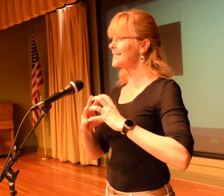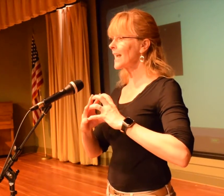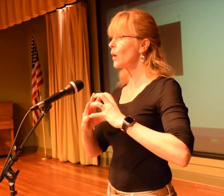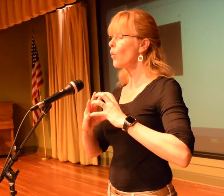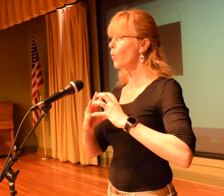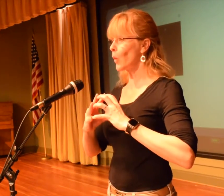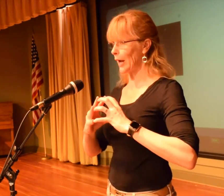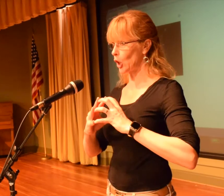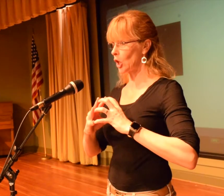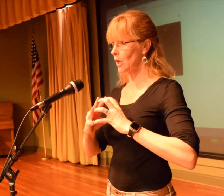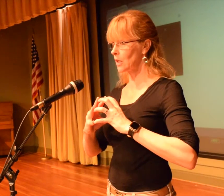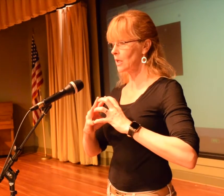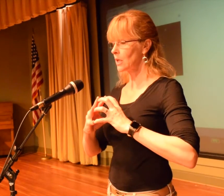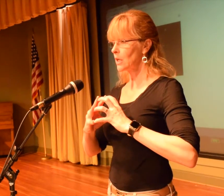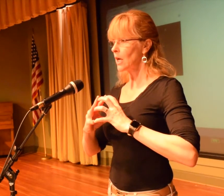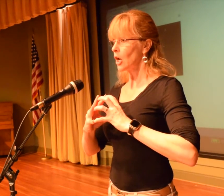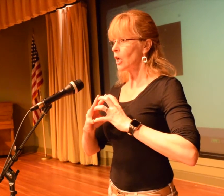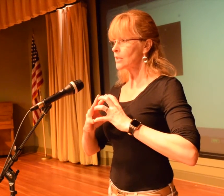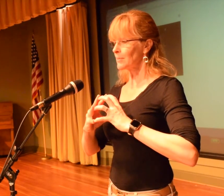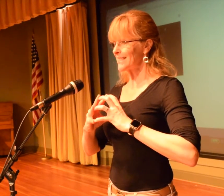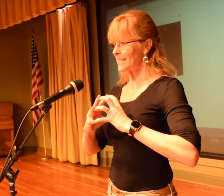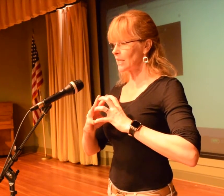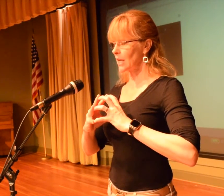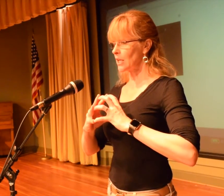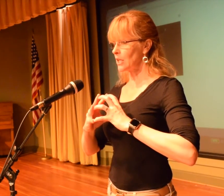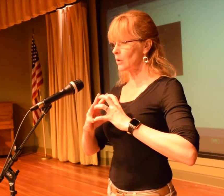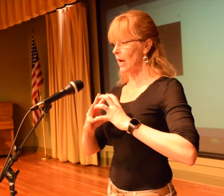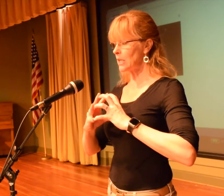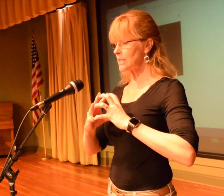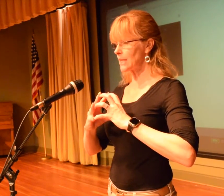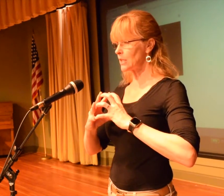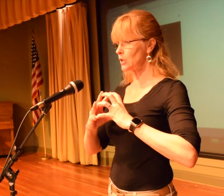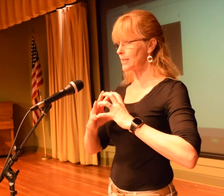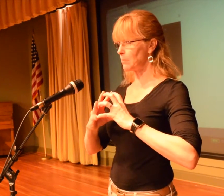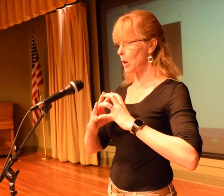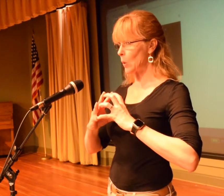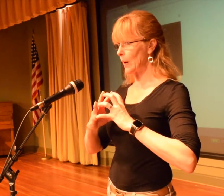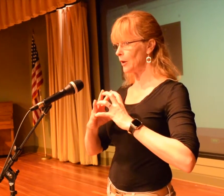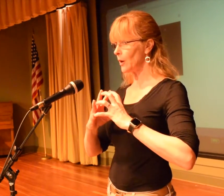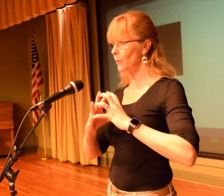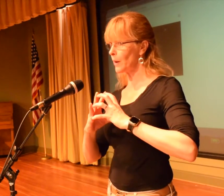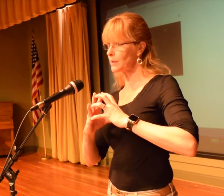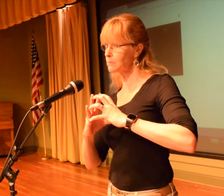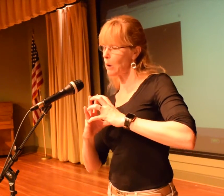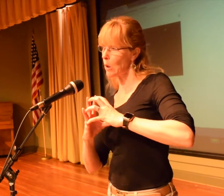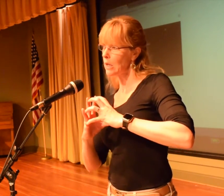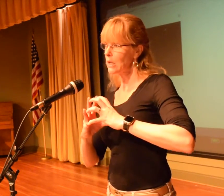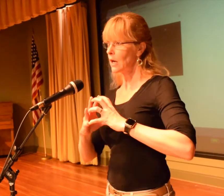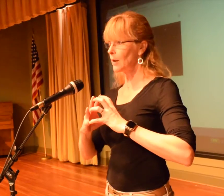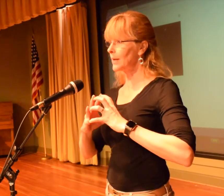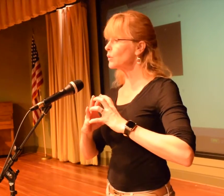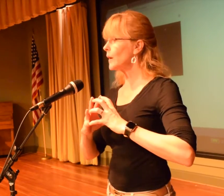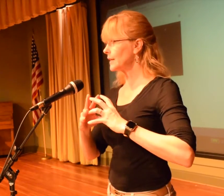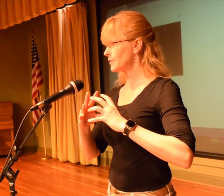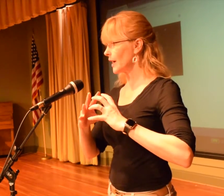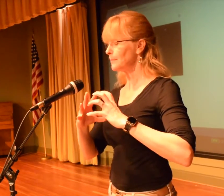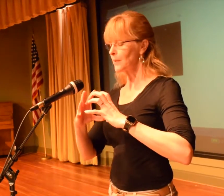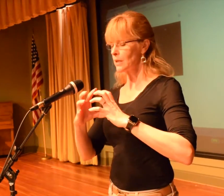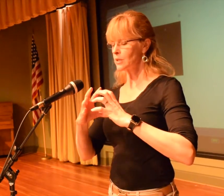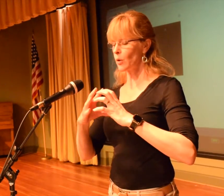say where. Somebody said, okay, how do you say it? Do you say ball where or where's ball? Either way is fine. So we're going